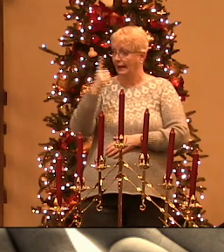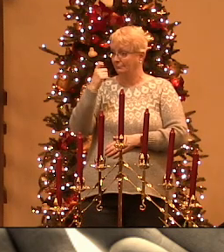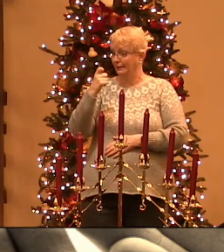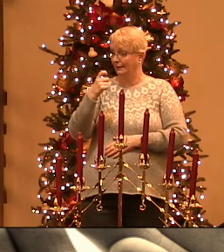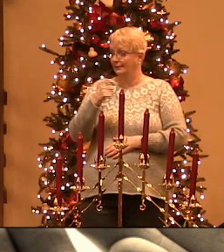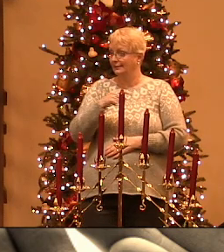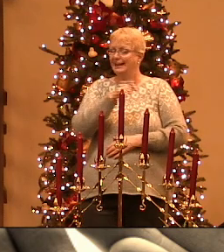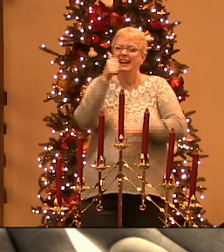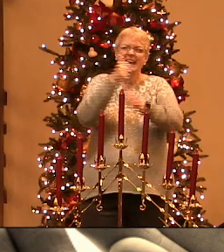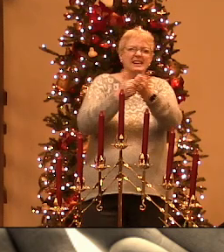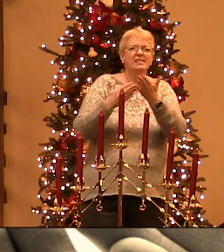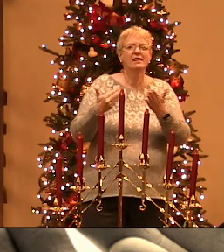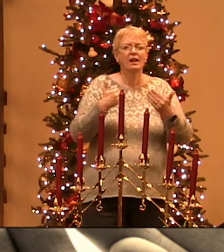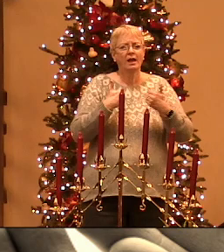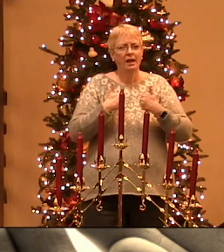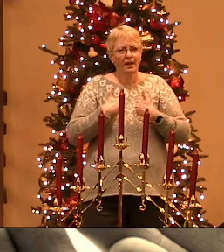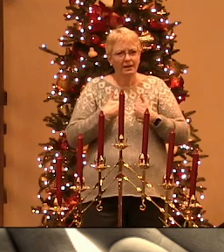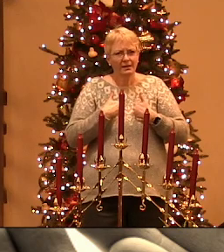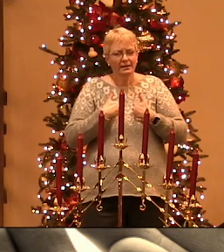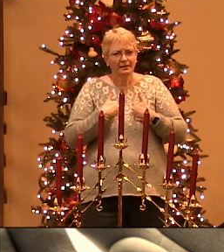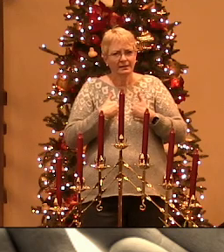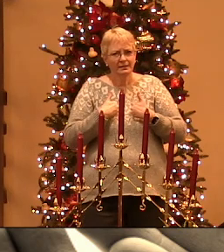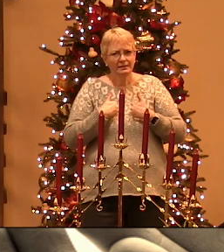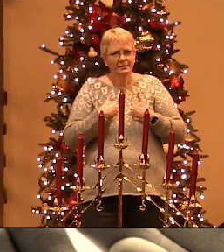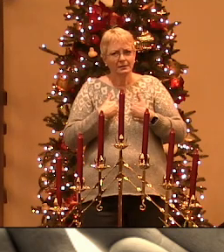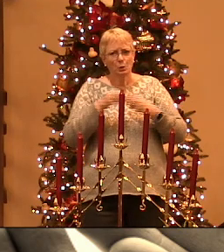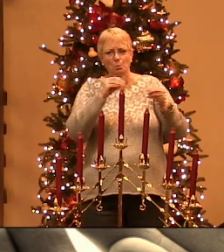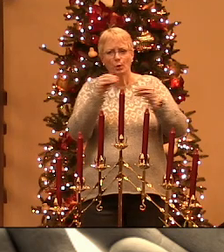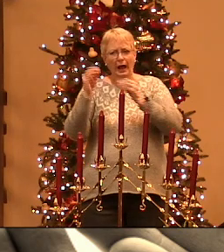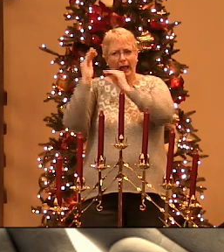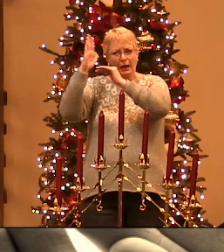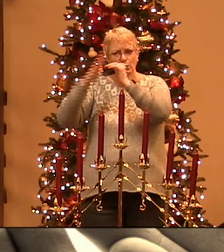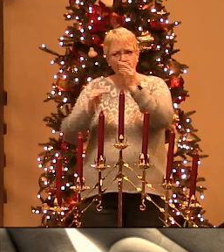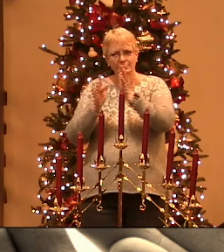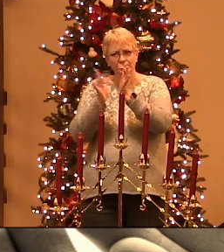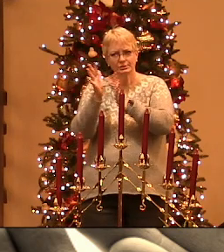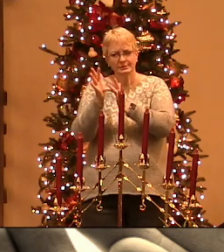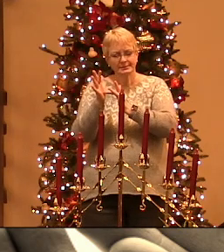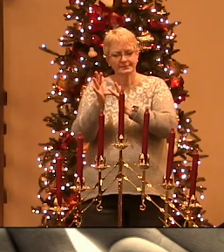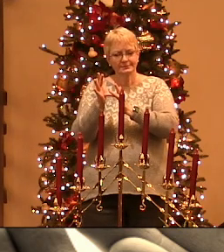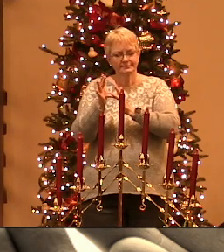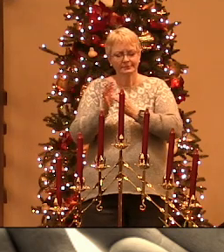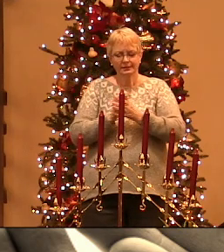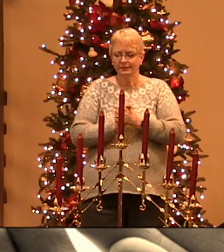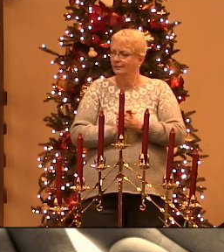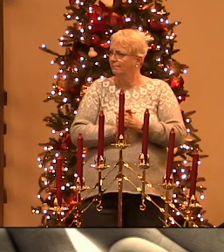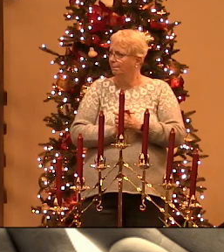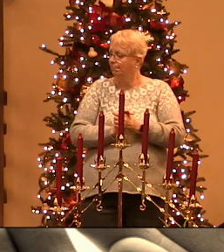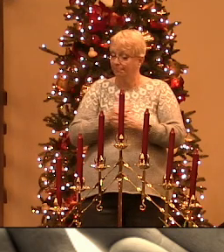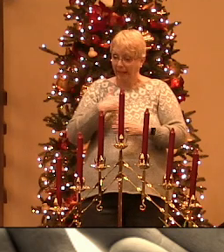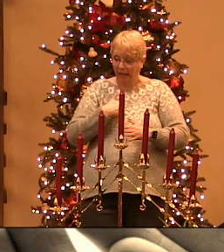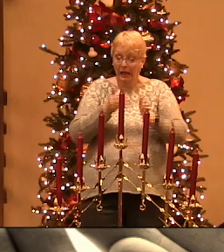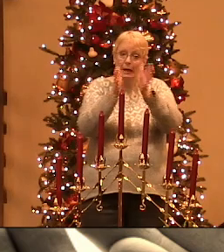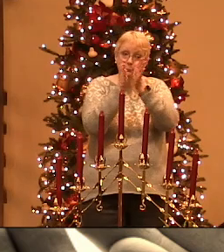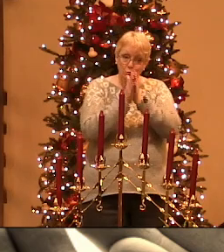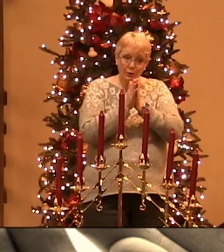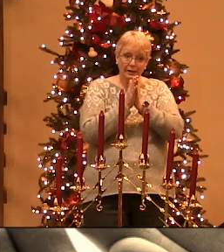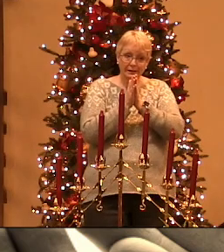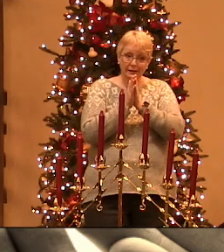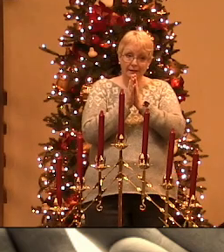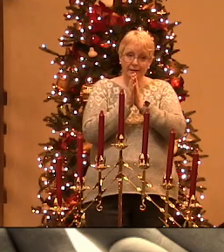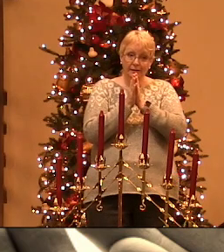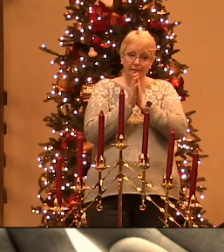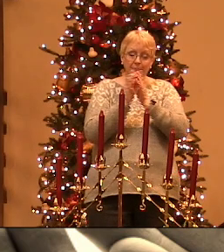myself, is there anything that I put higher than Jesus in my relationship with him? And I pray that